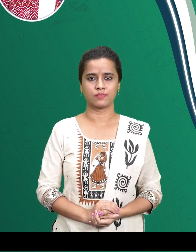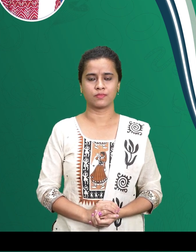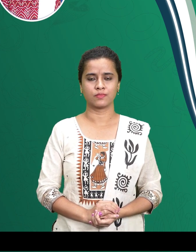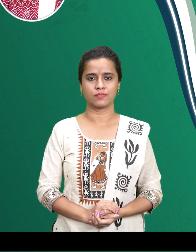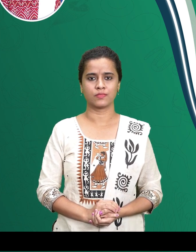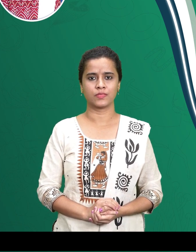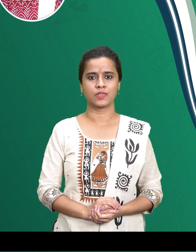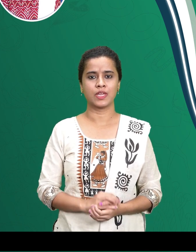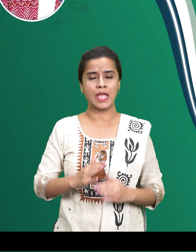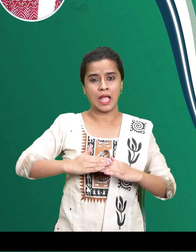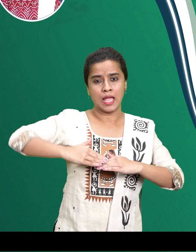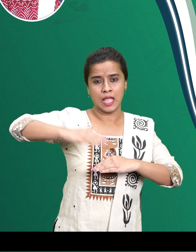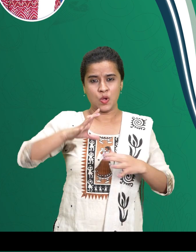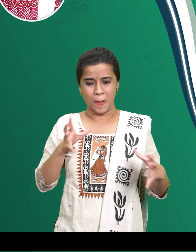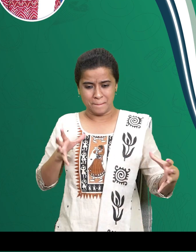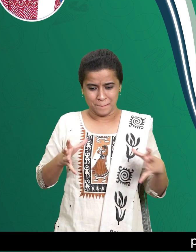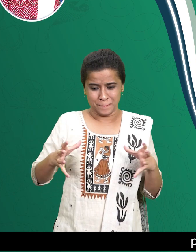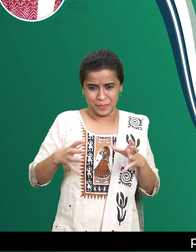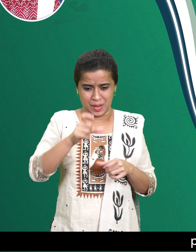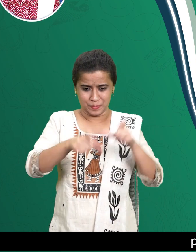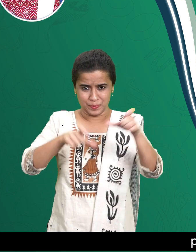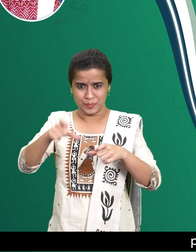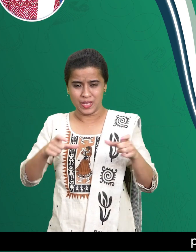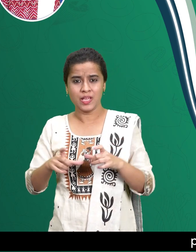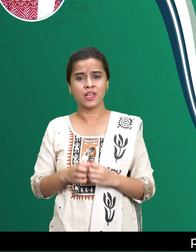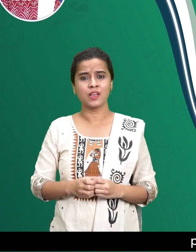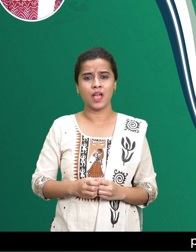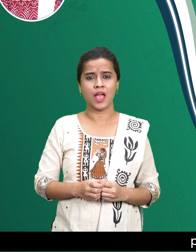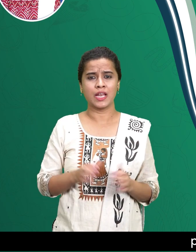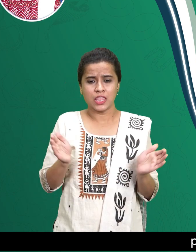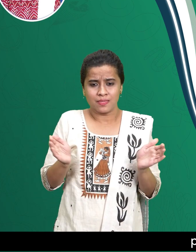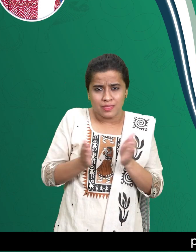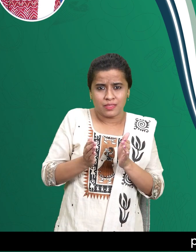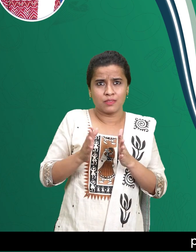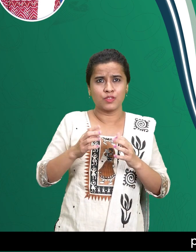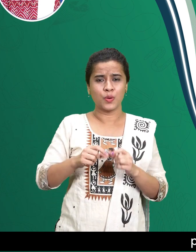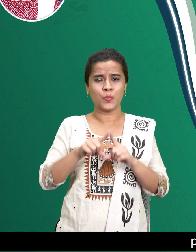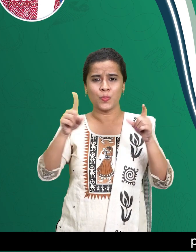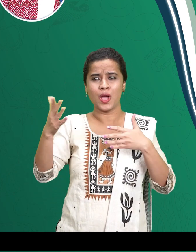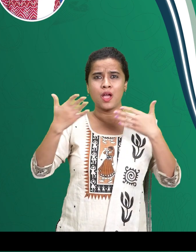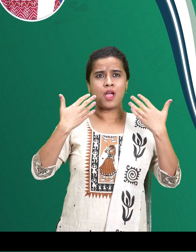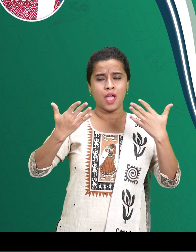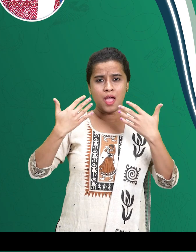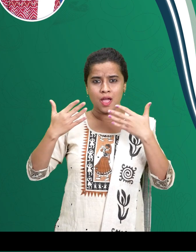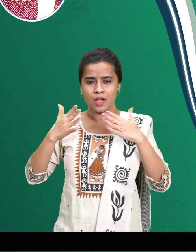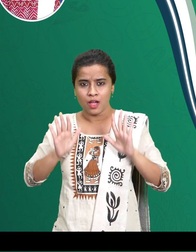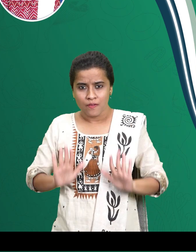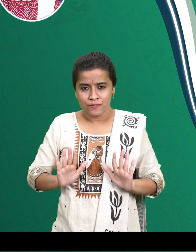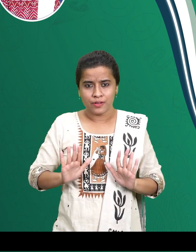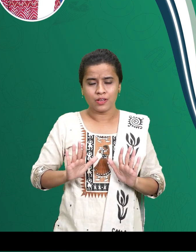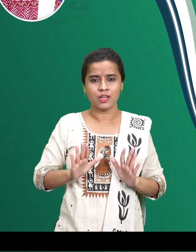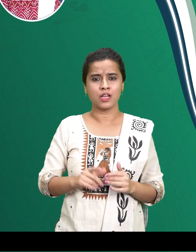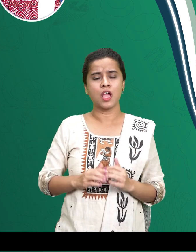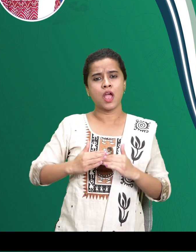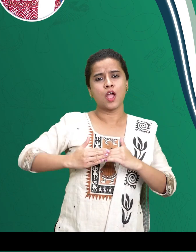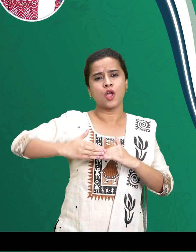Overcrowded And Poorly Ventilated Housing Is Therefore A